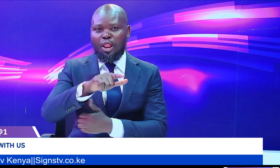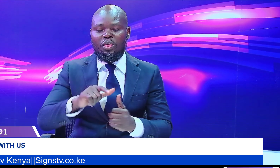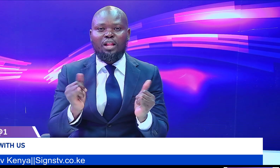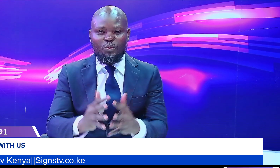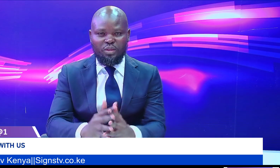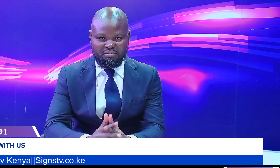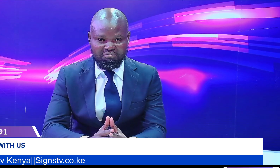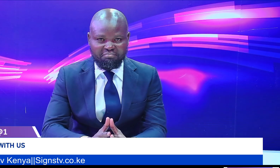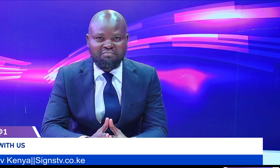interpreter, Tobias Omondi.